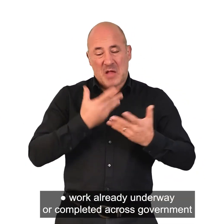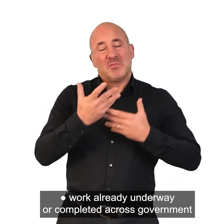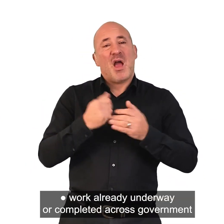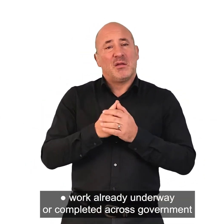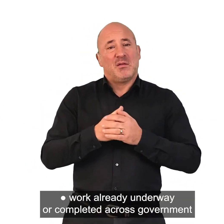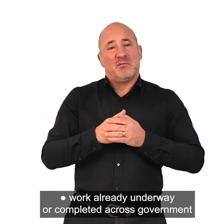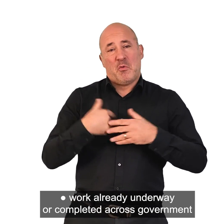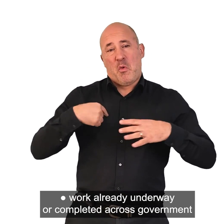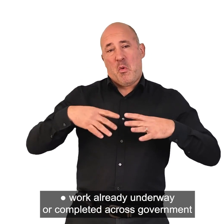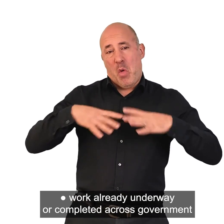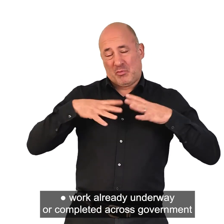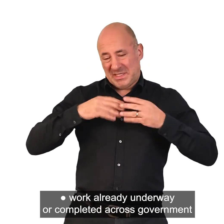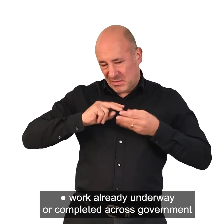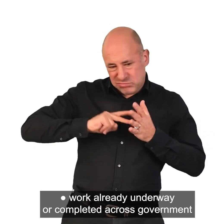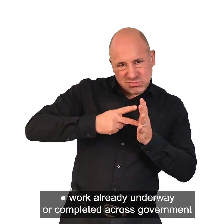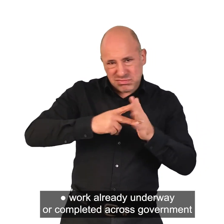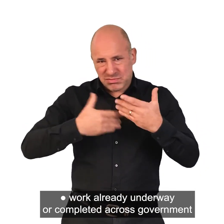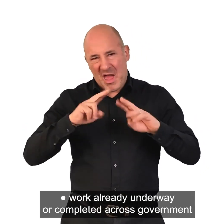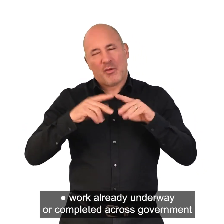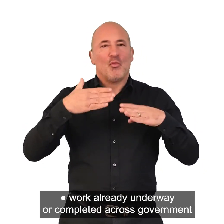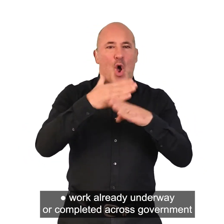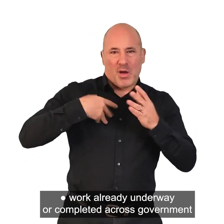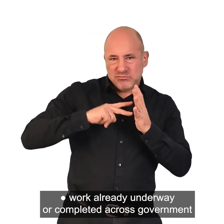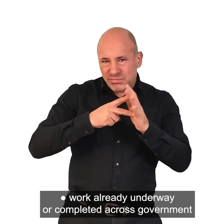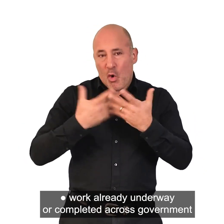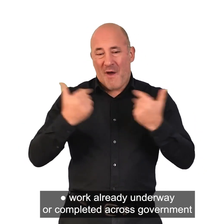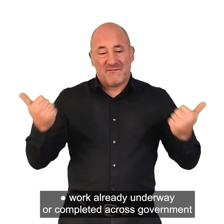Work already underway or completed across government